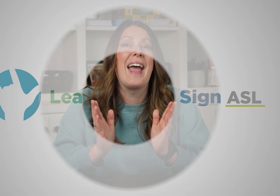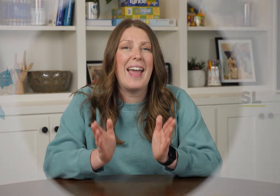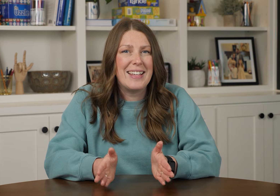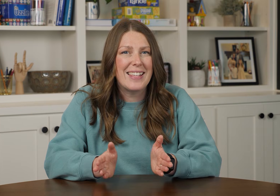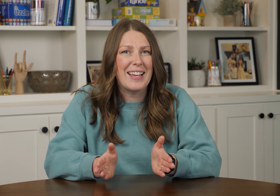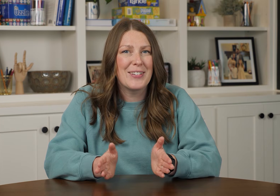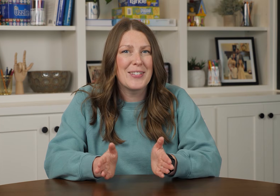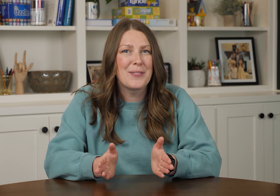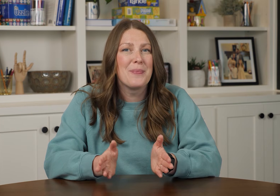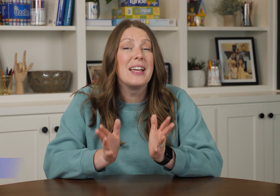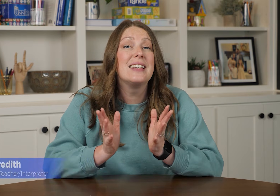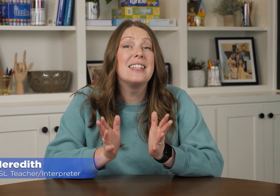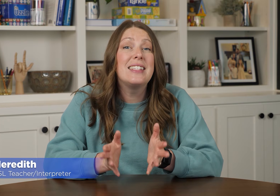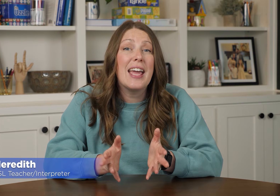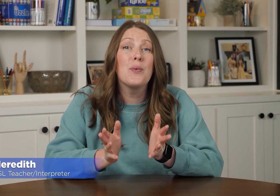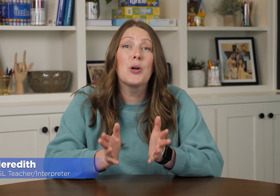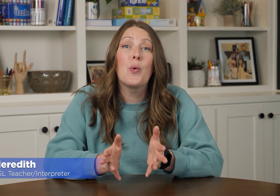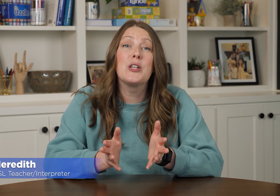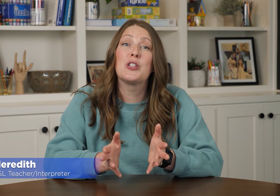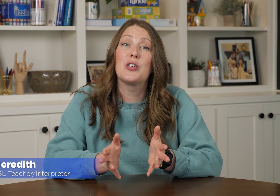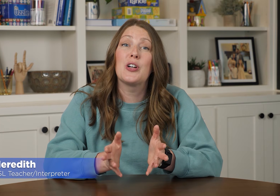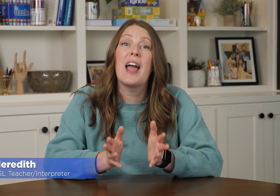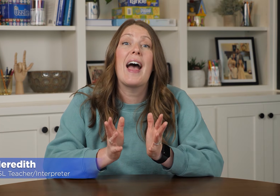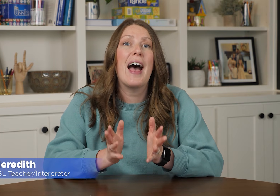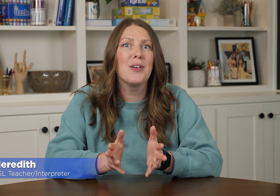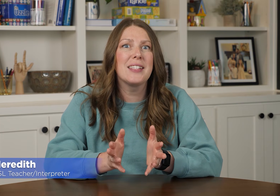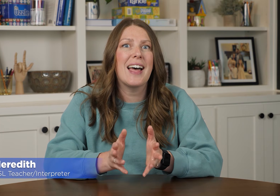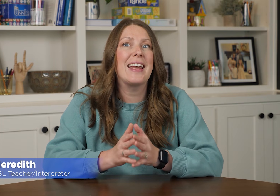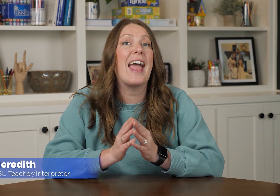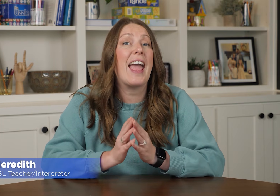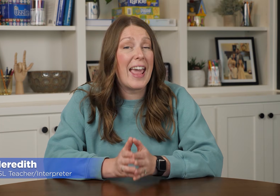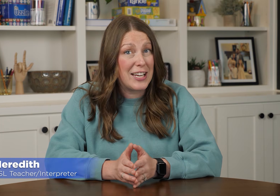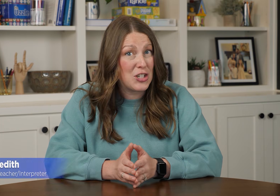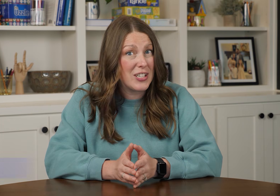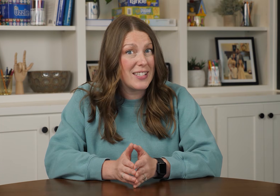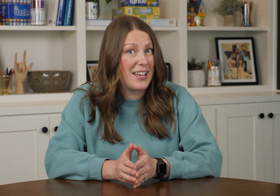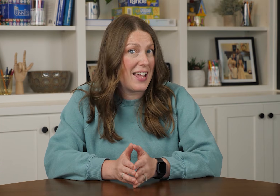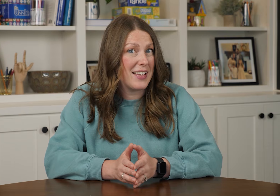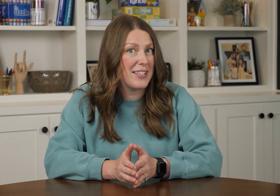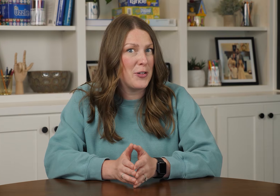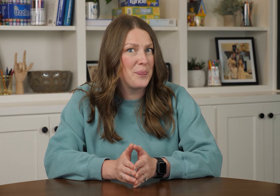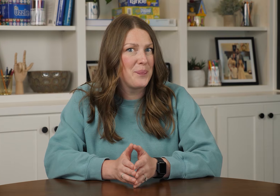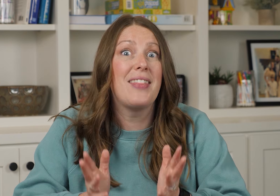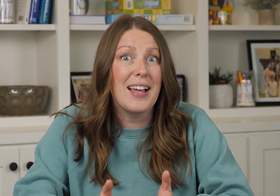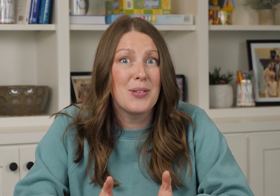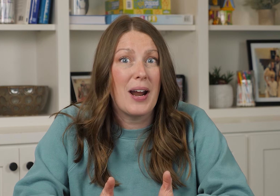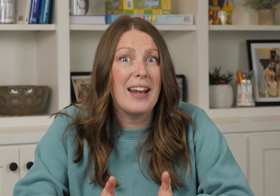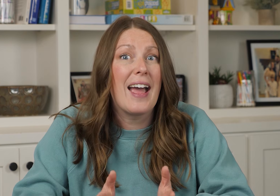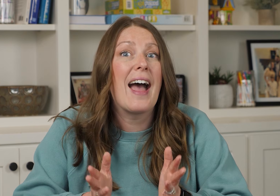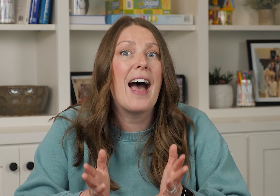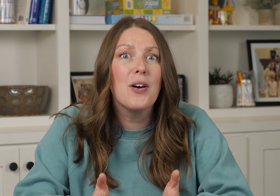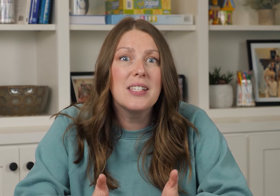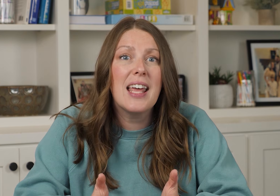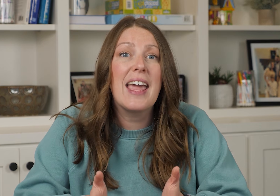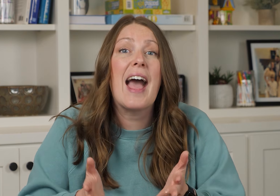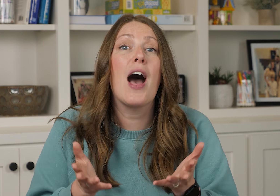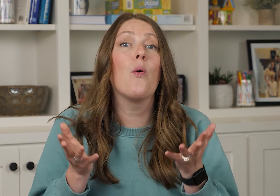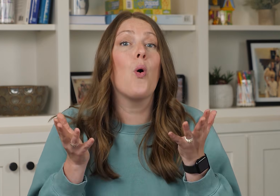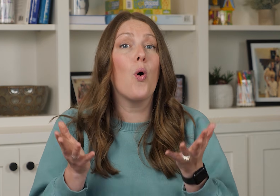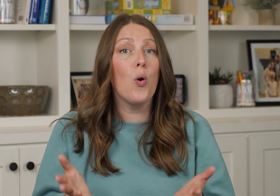Hey signers, today we're going to learn how to sign ages in ASL. That's right, how to say how old